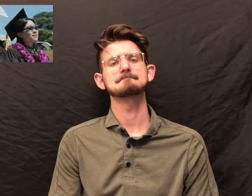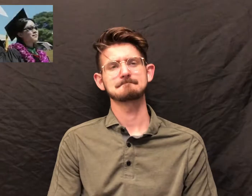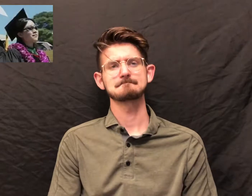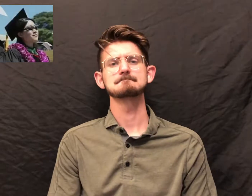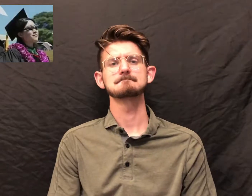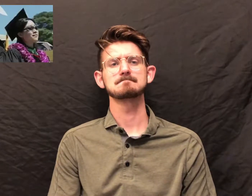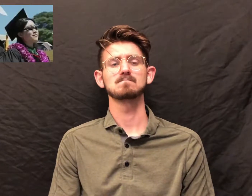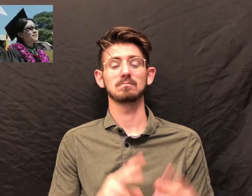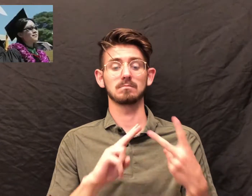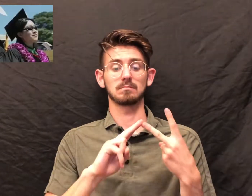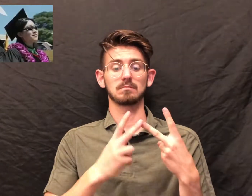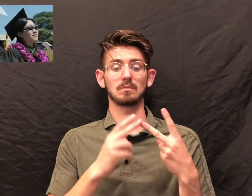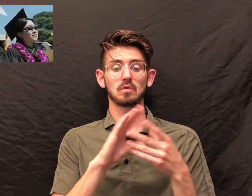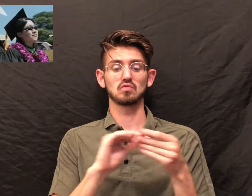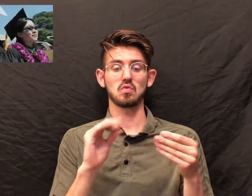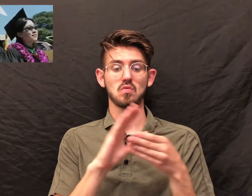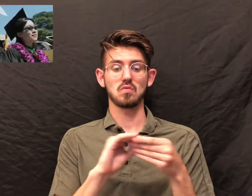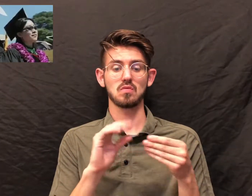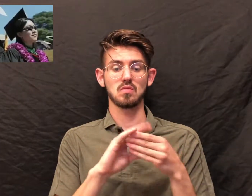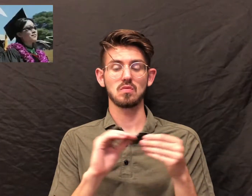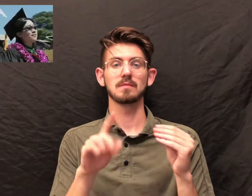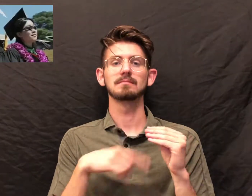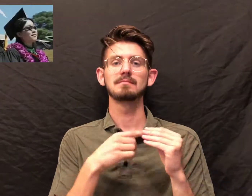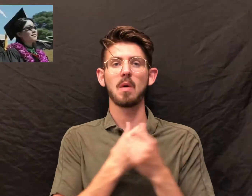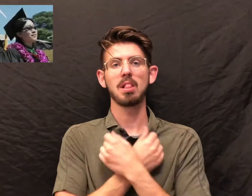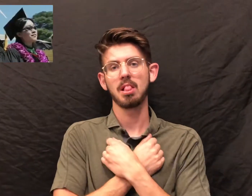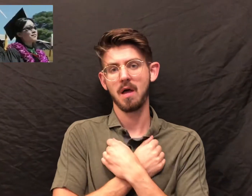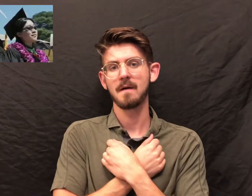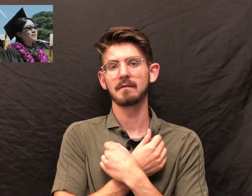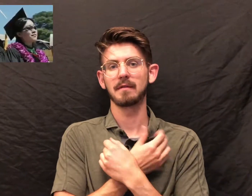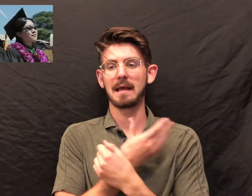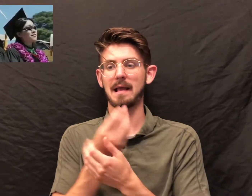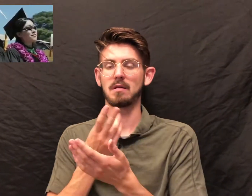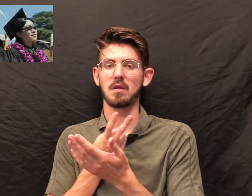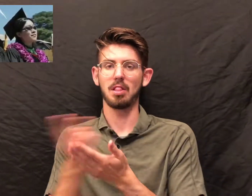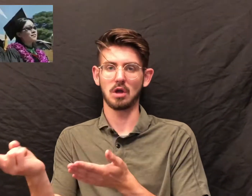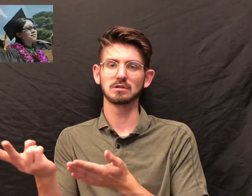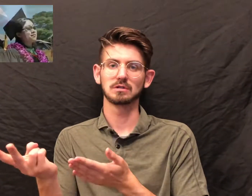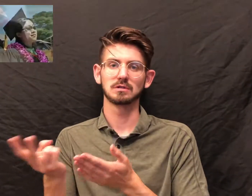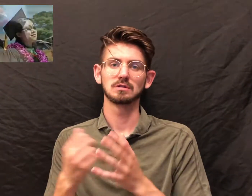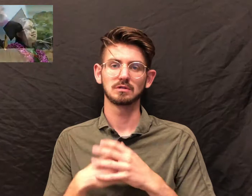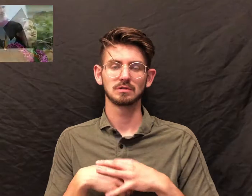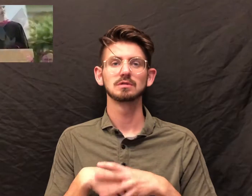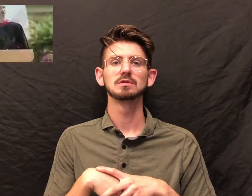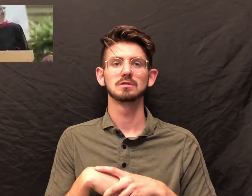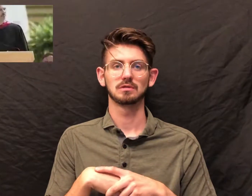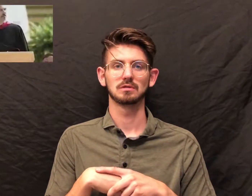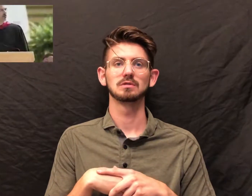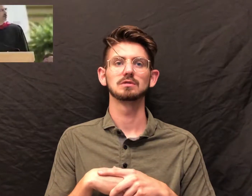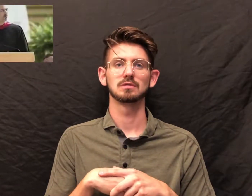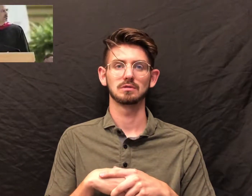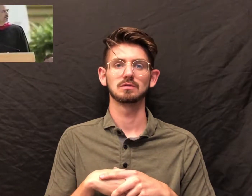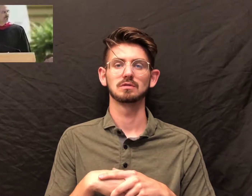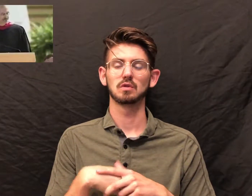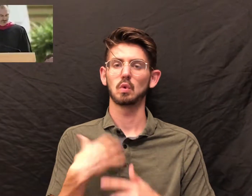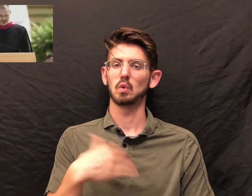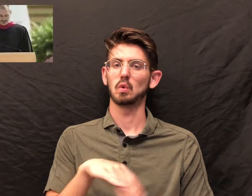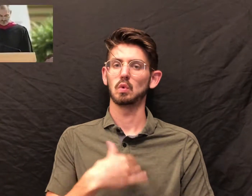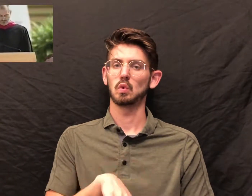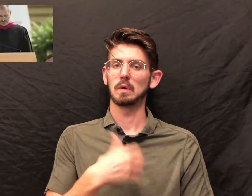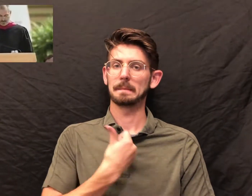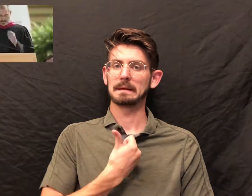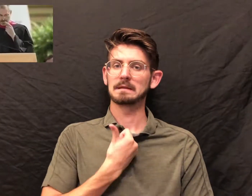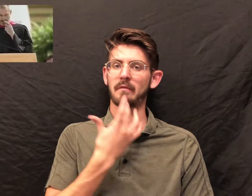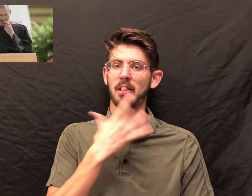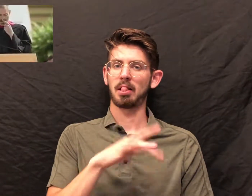My second story is about love and loss. I was lucky. I found what I loved to